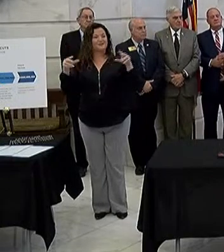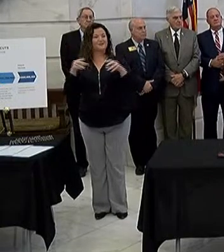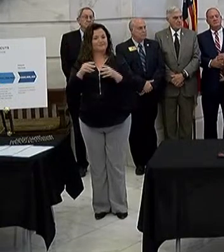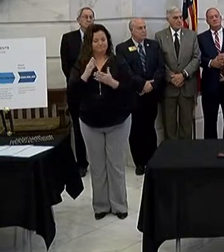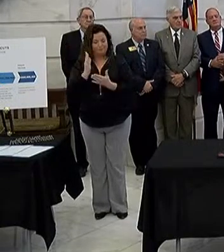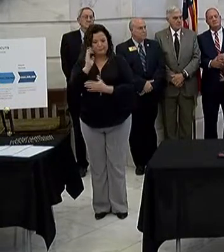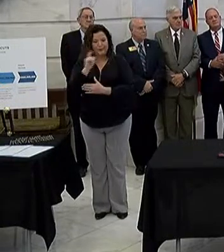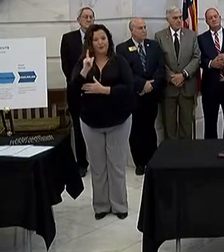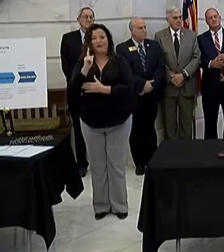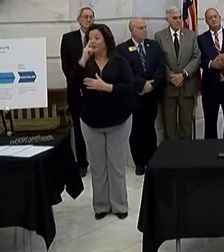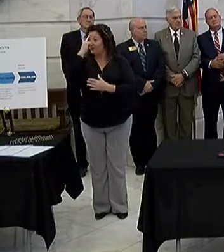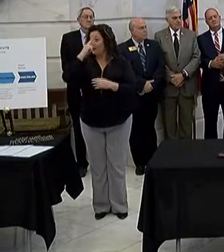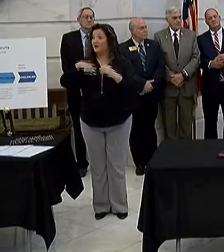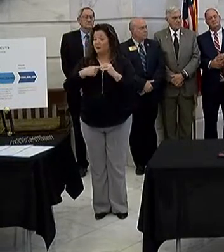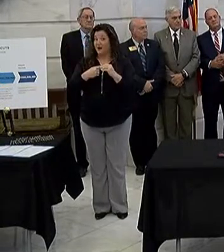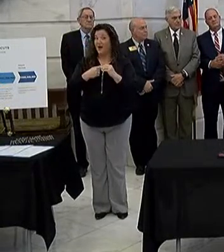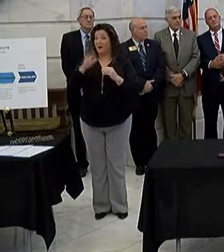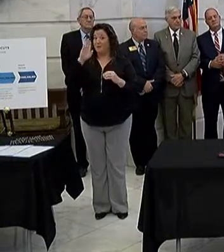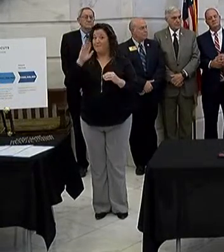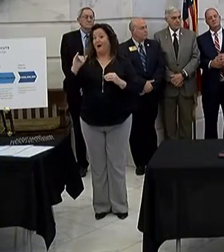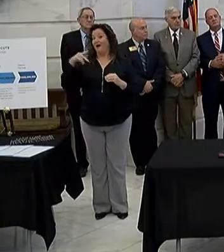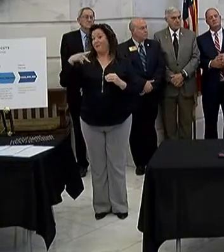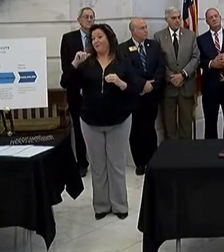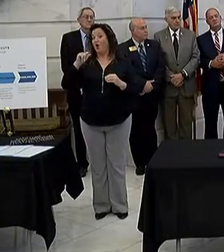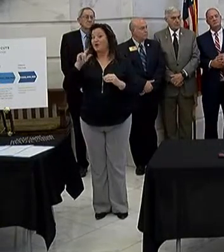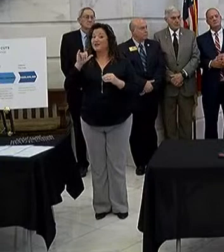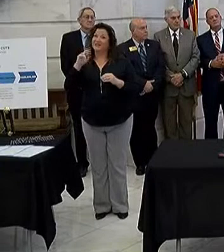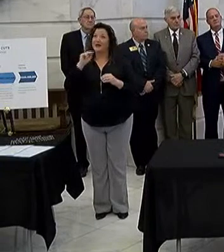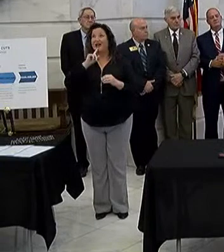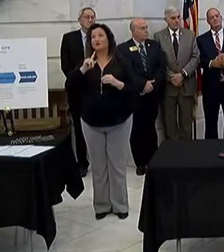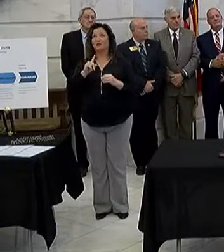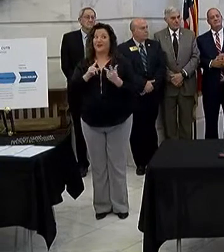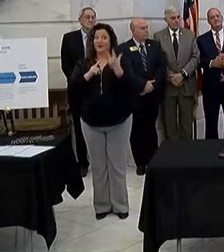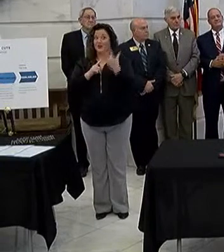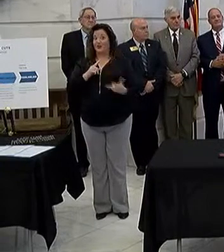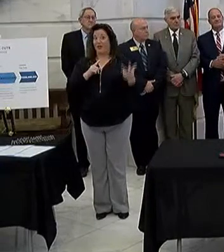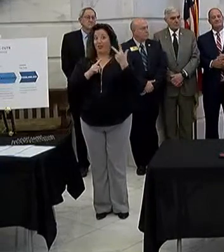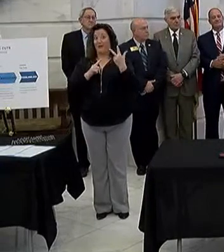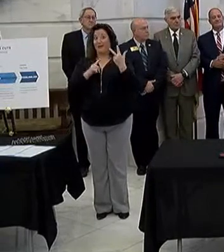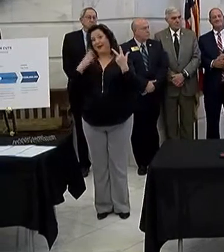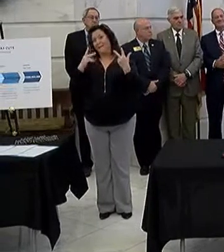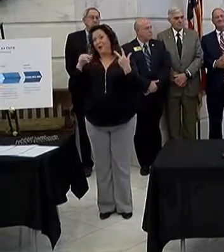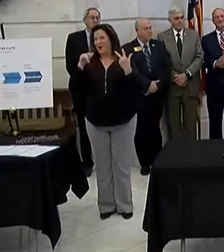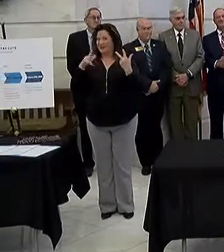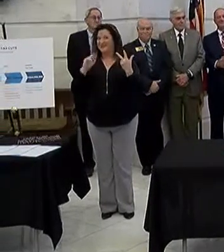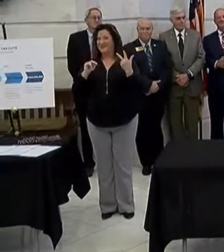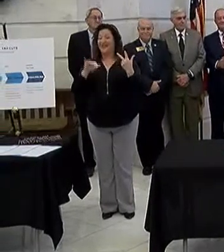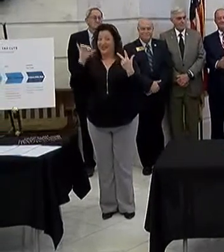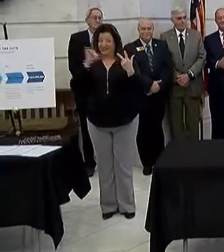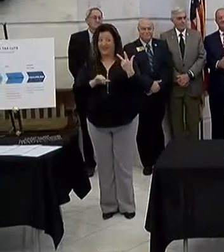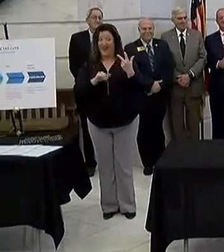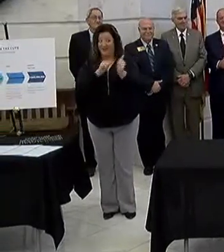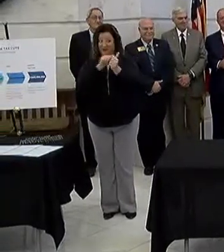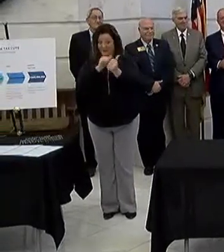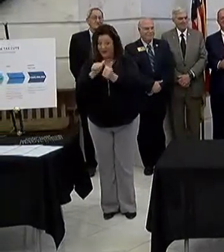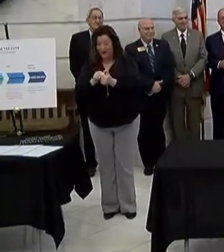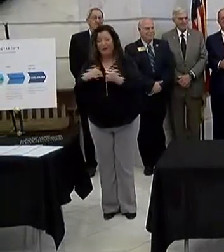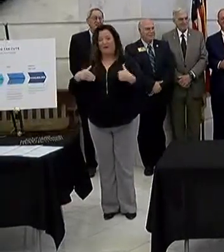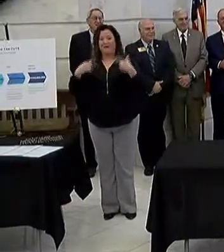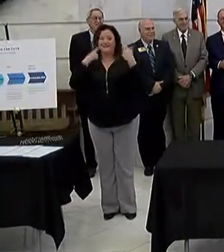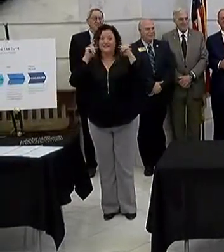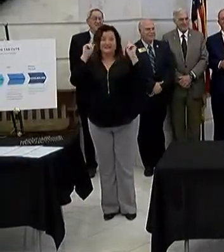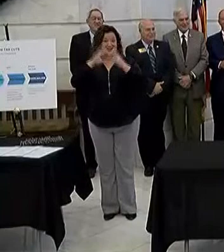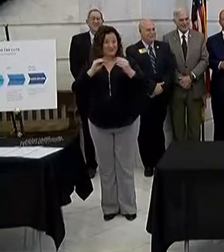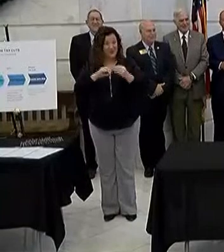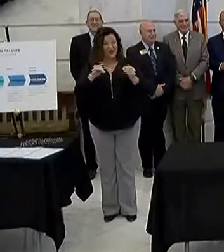about the fact that it was bipartisan. I guess it's actually tripartisan, and that's a success story. Think about that